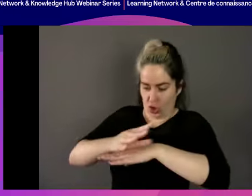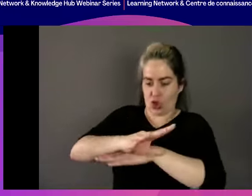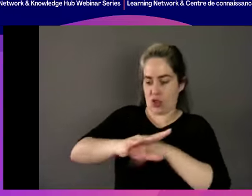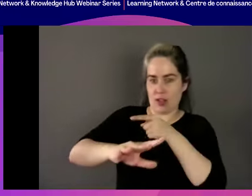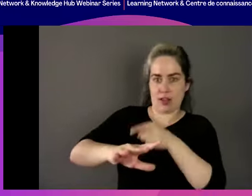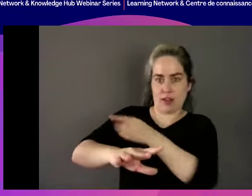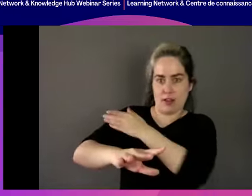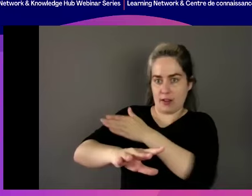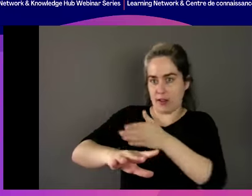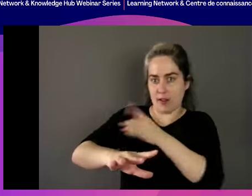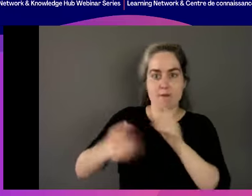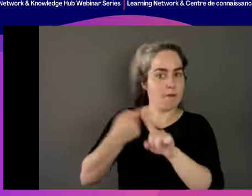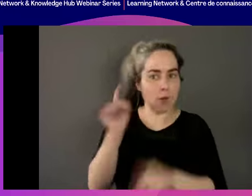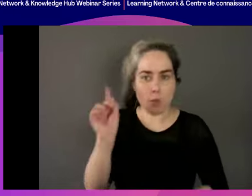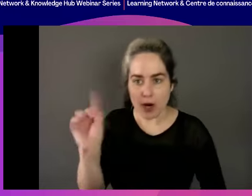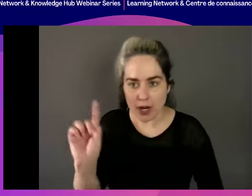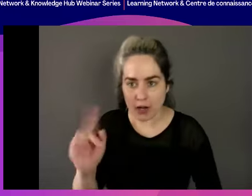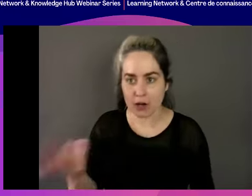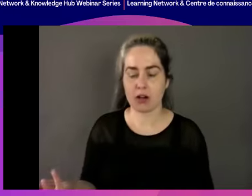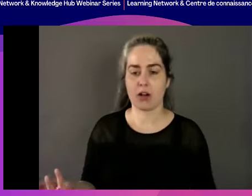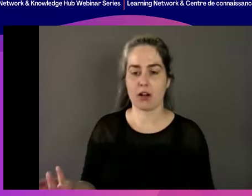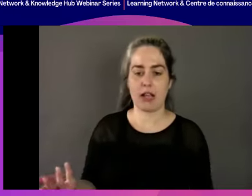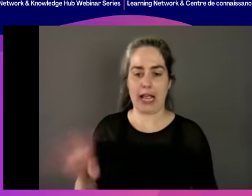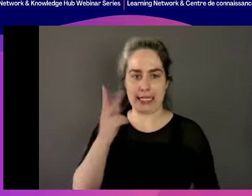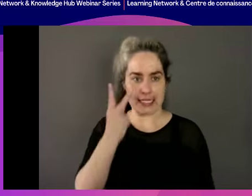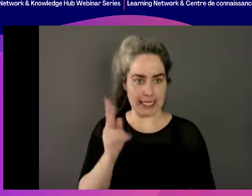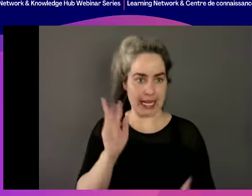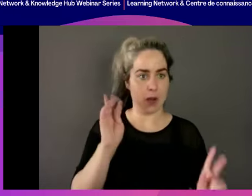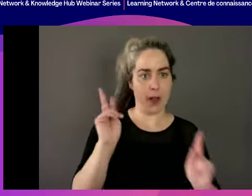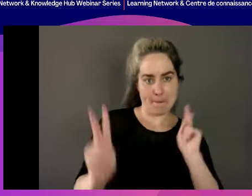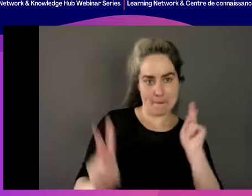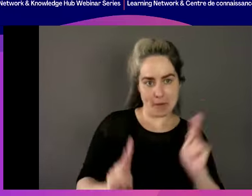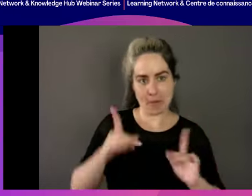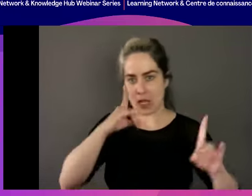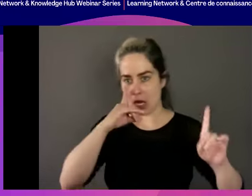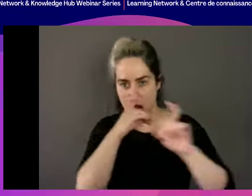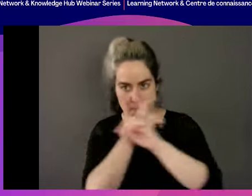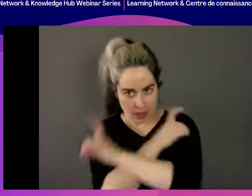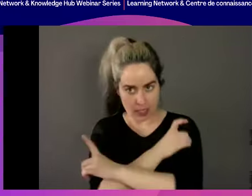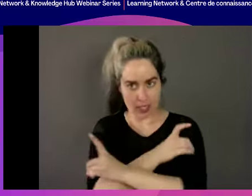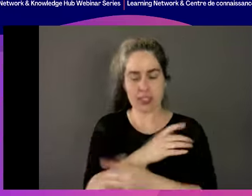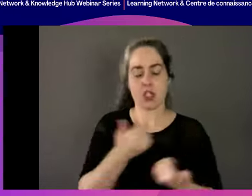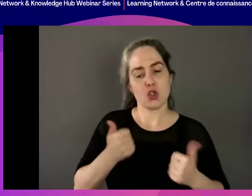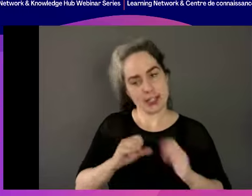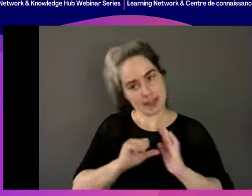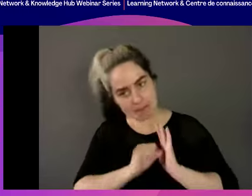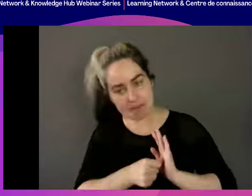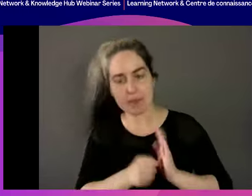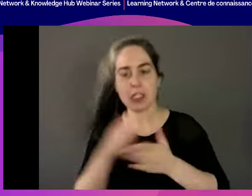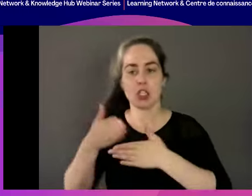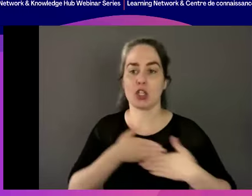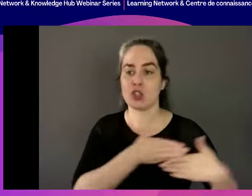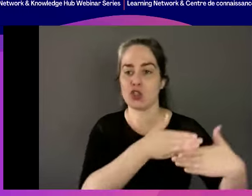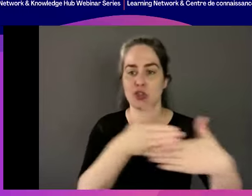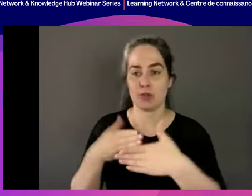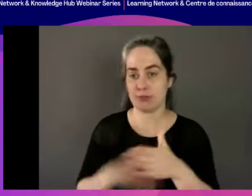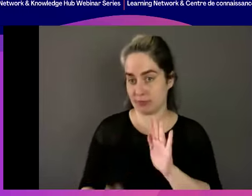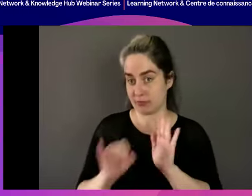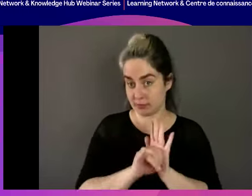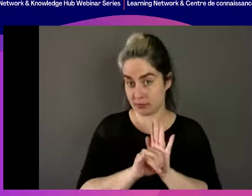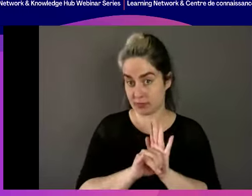of the situation of people, and trying to emphasize that shared identity and what parts of